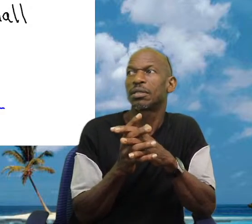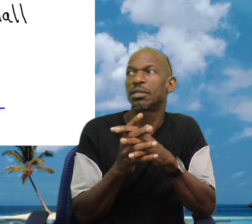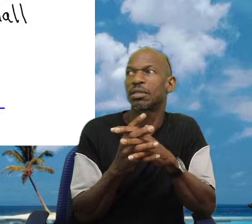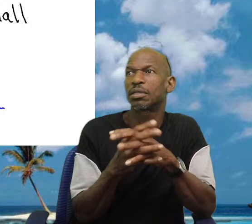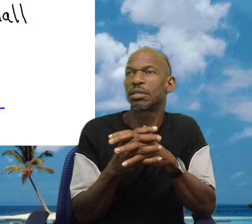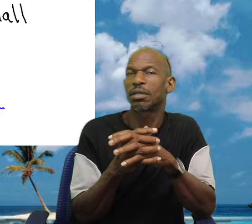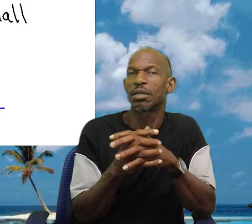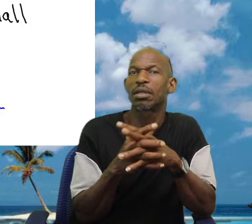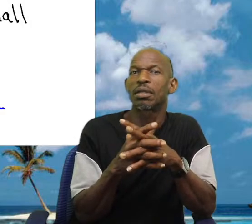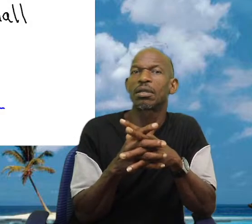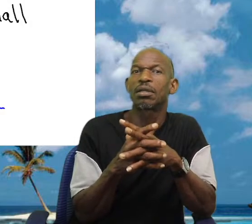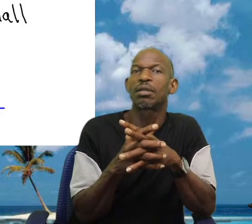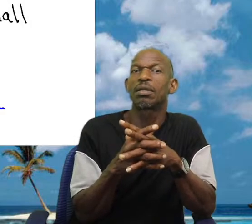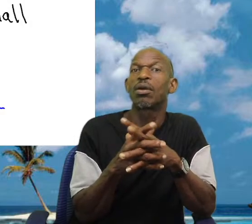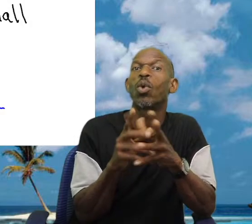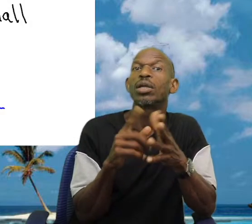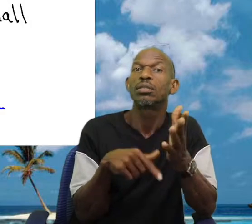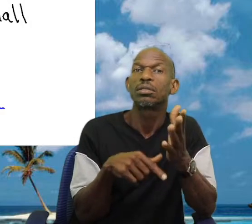is,